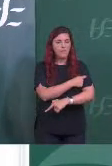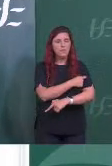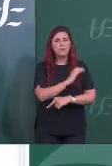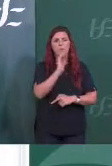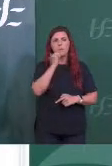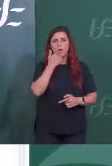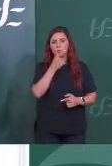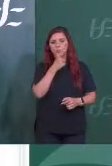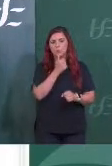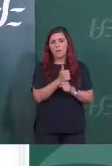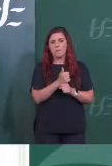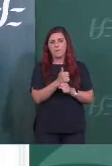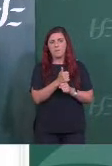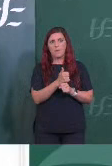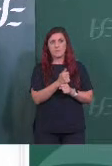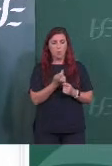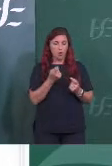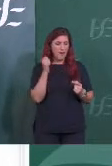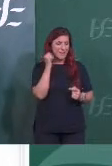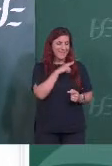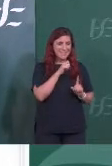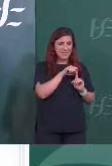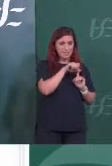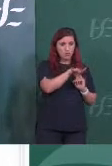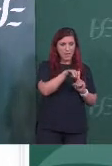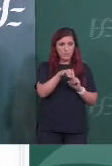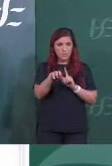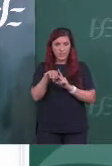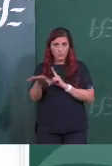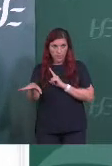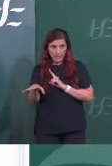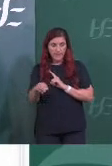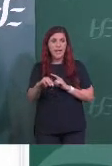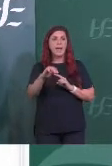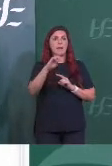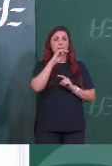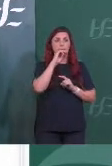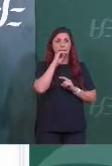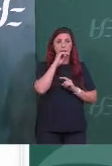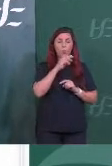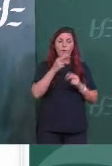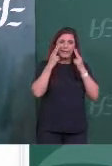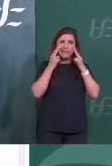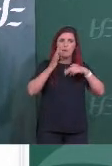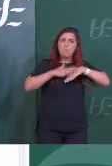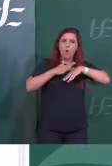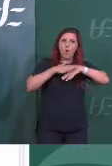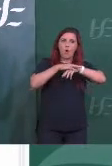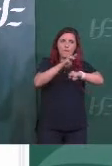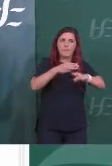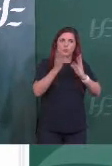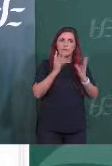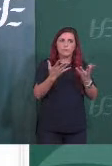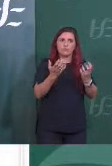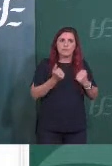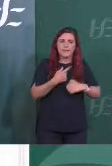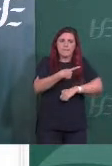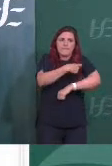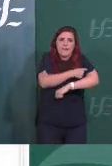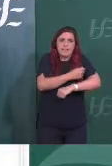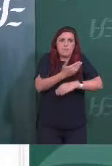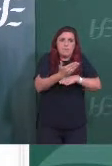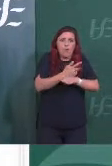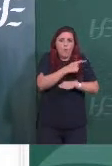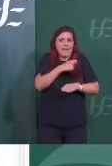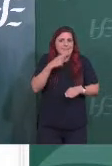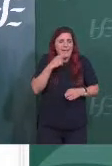because we're dealing with a much higher transmissible variant, that threshold has now probably gone up to as high as 85, 90% in terms of the population we need to cover